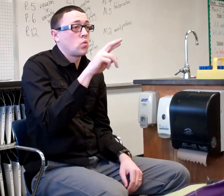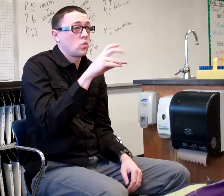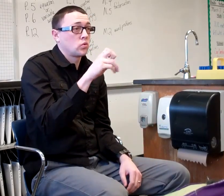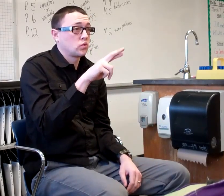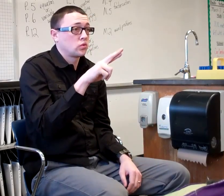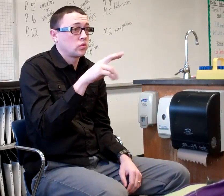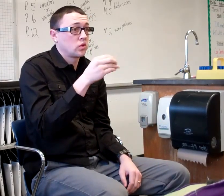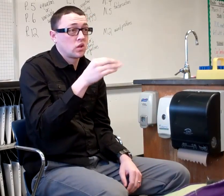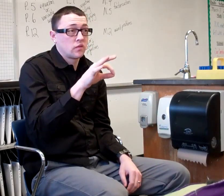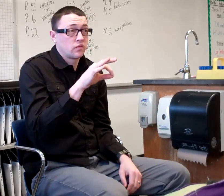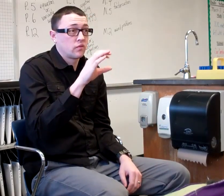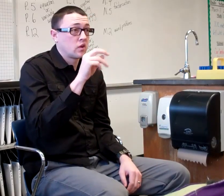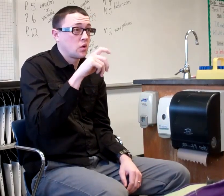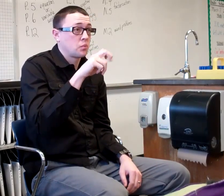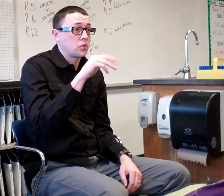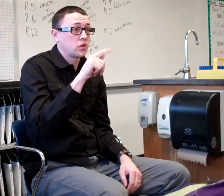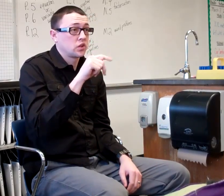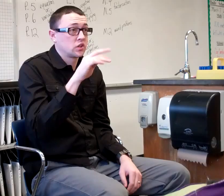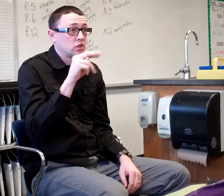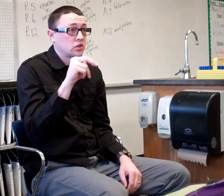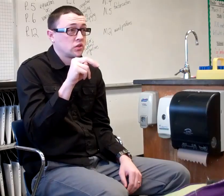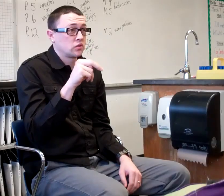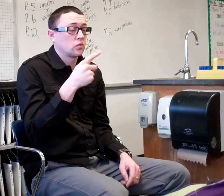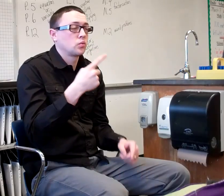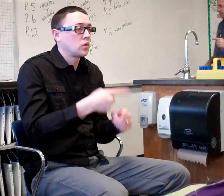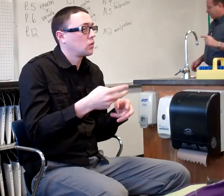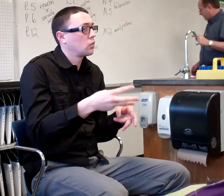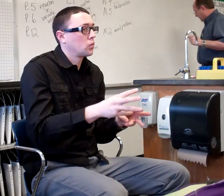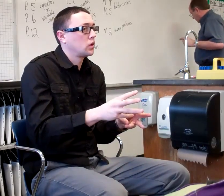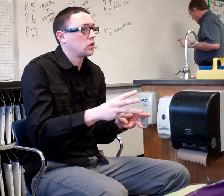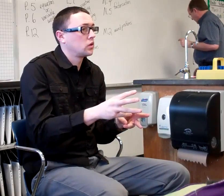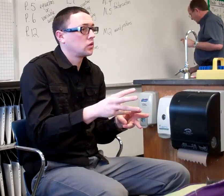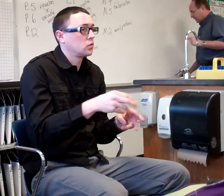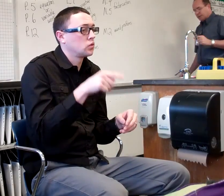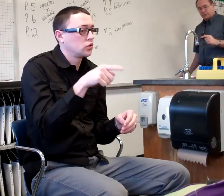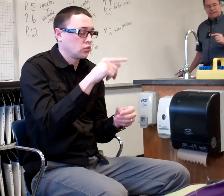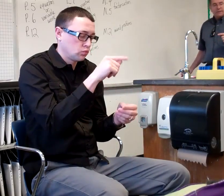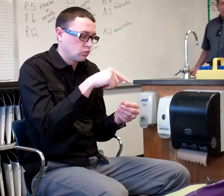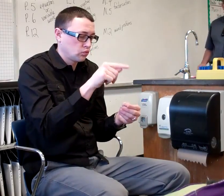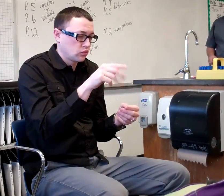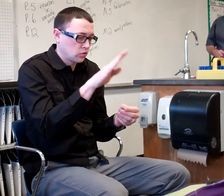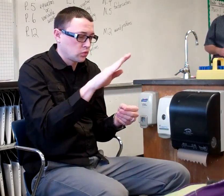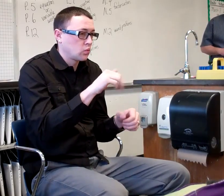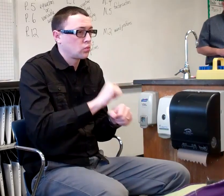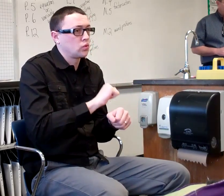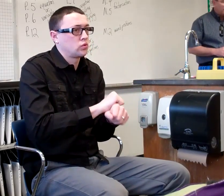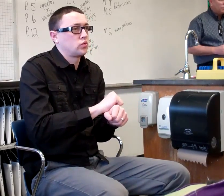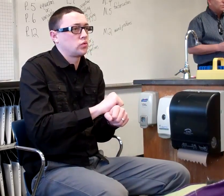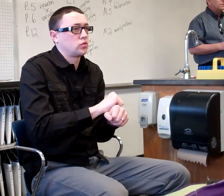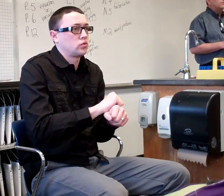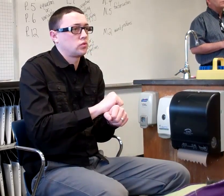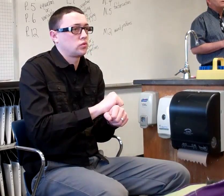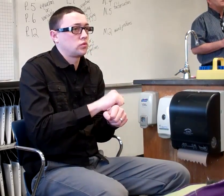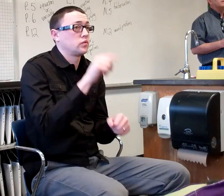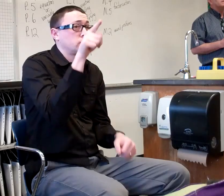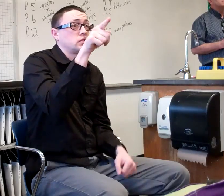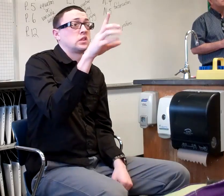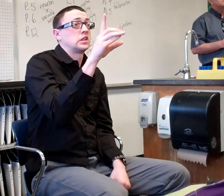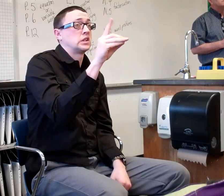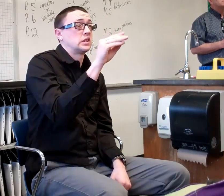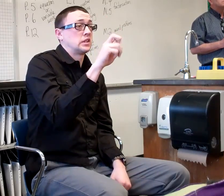Always make sure you're doing orders of operations correctly on your checks. Okay, so Devin had a question to start out. Which one do we want to